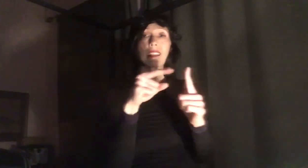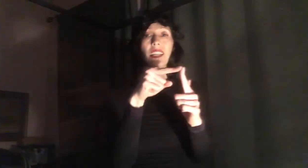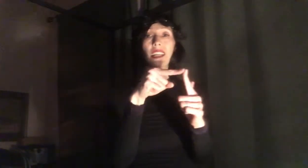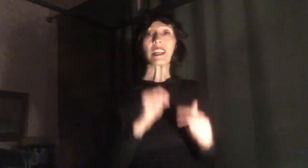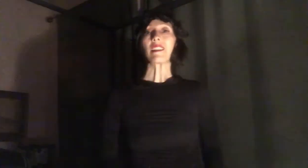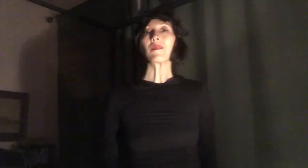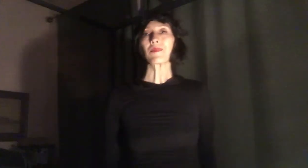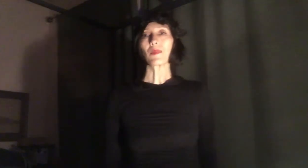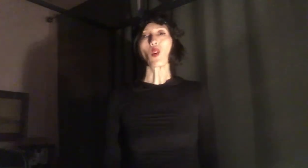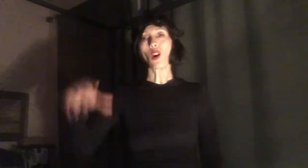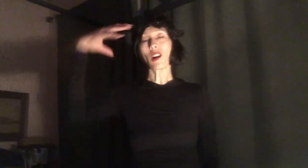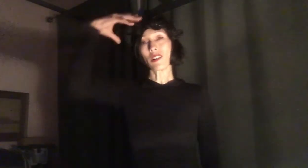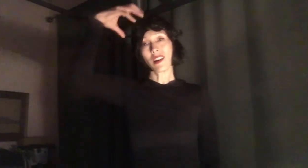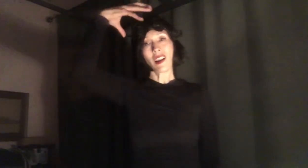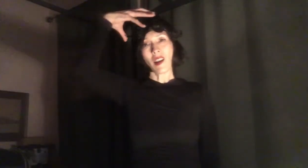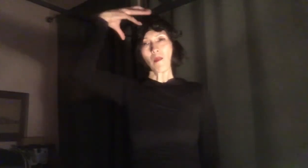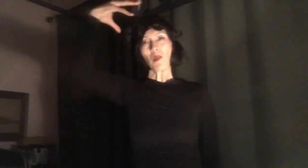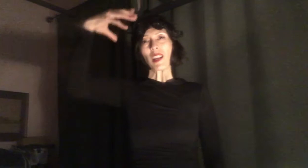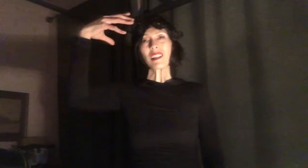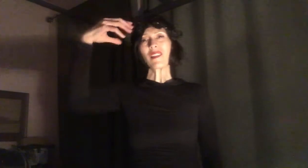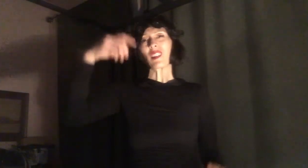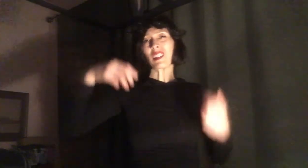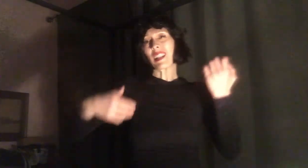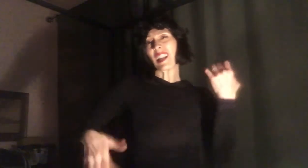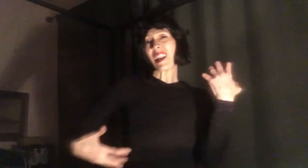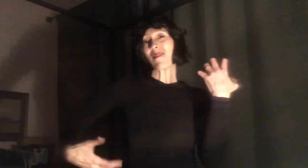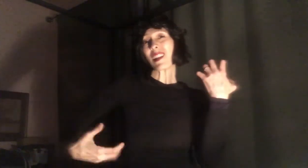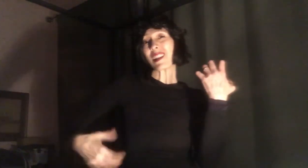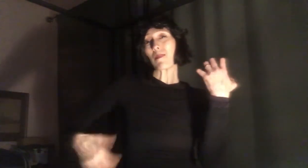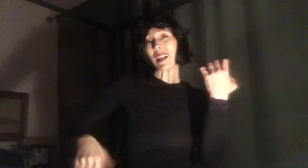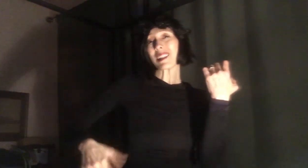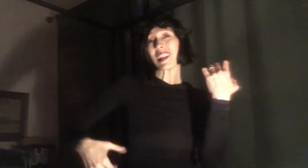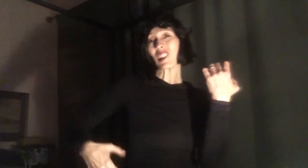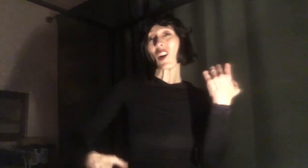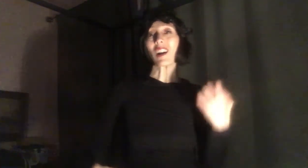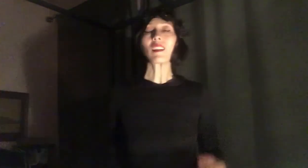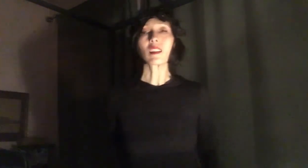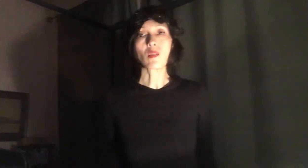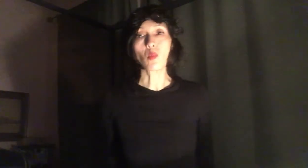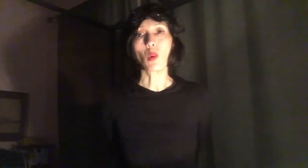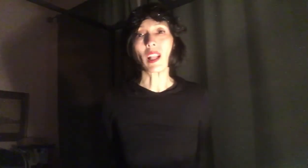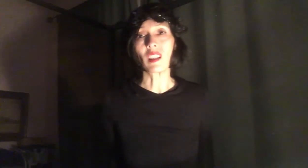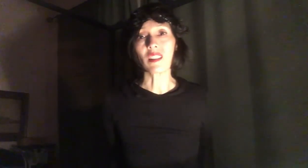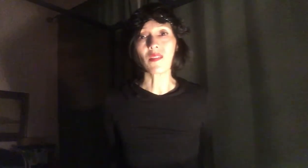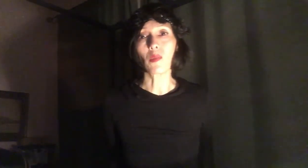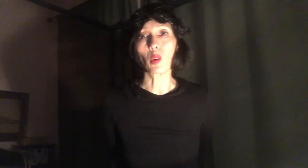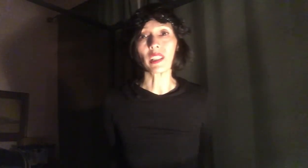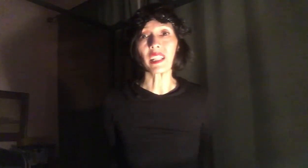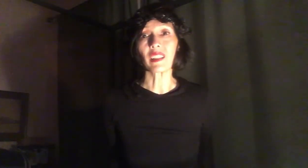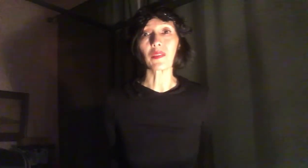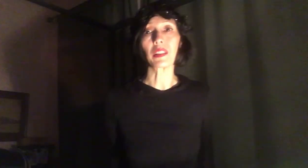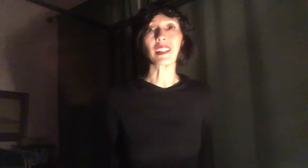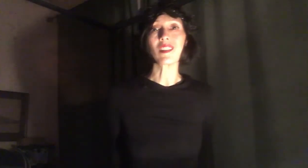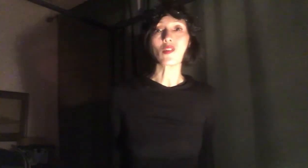P-R-I-N-C-E. Or Prince, if it's a nickname. He plays the guitar as well as 14 different